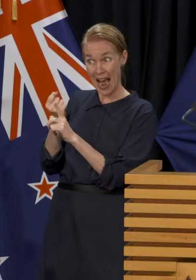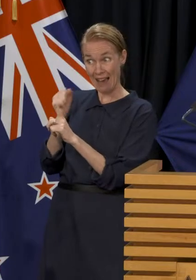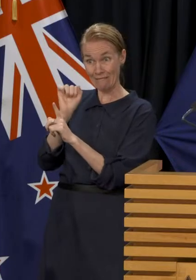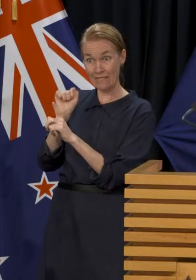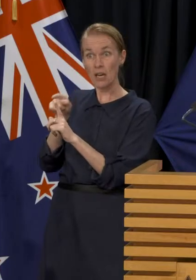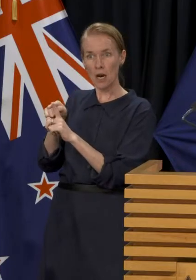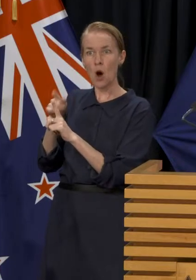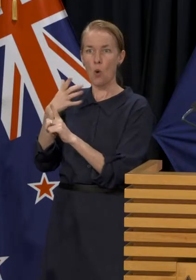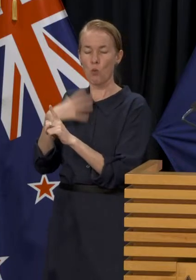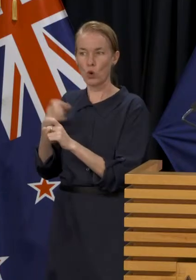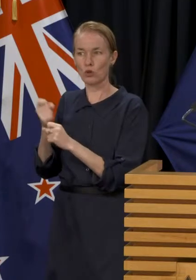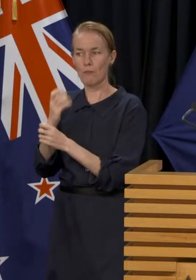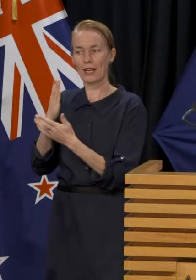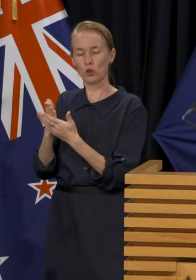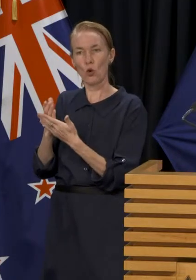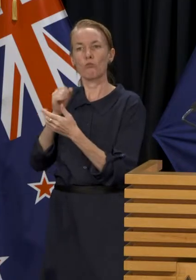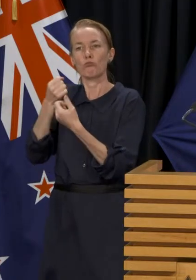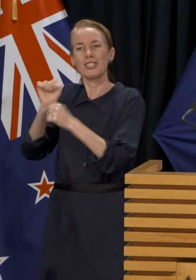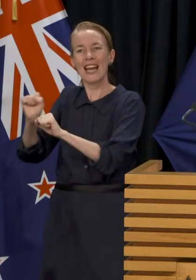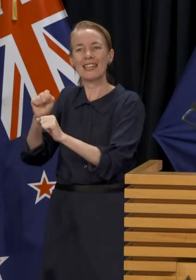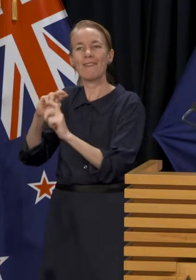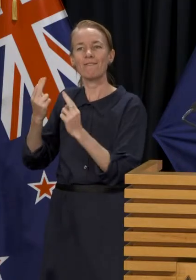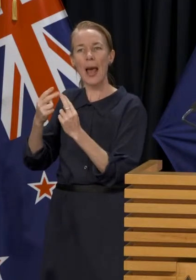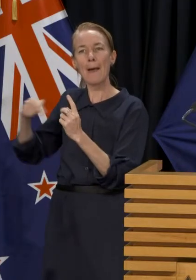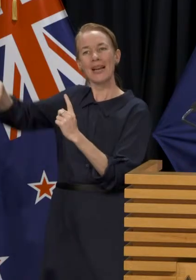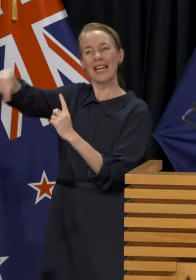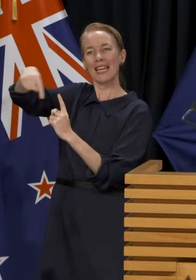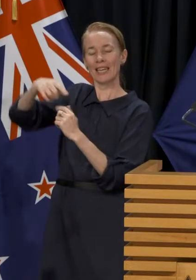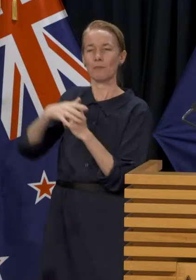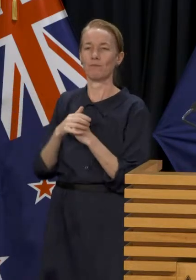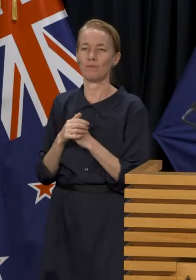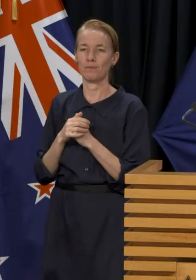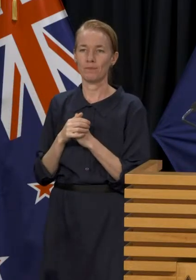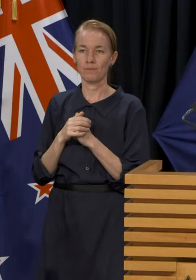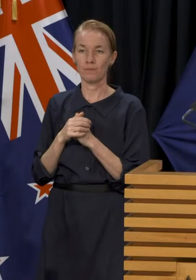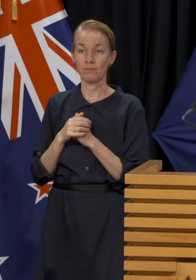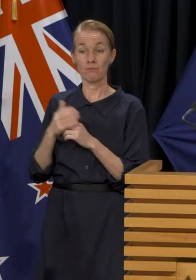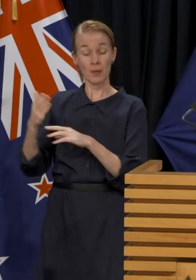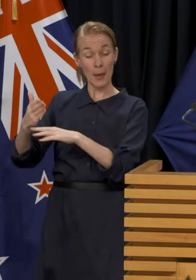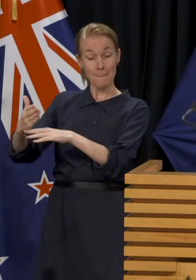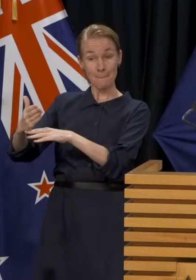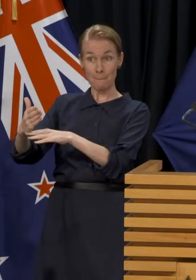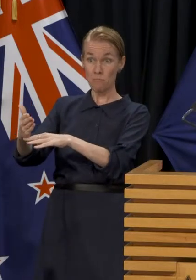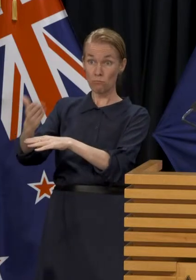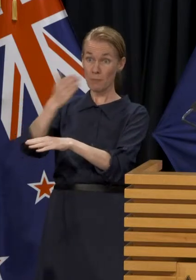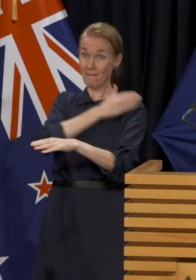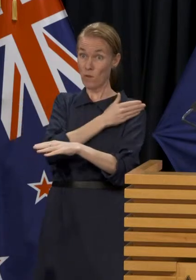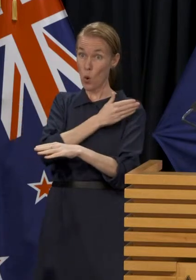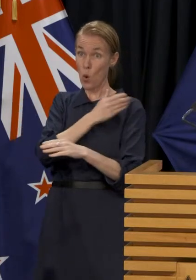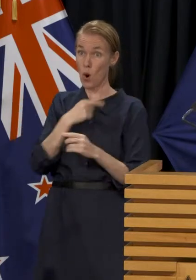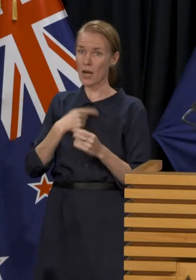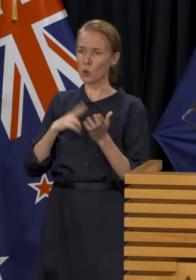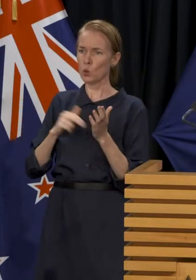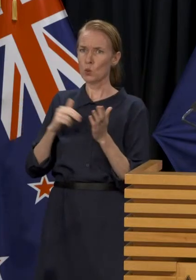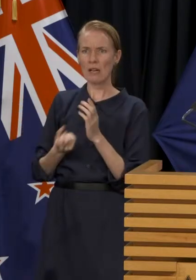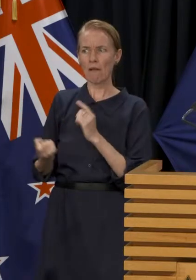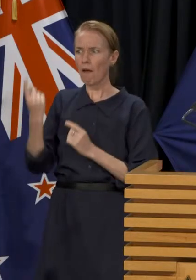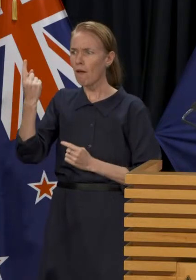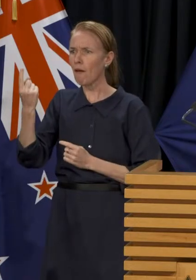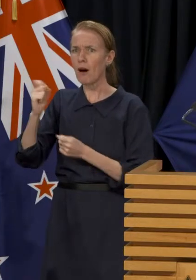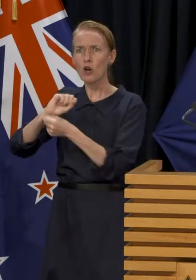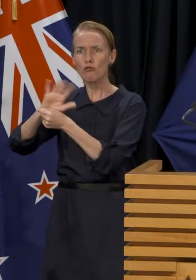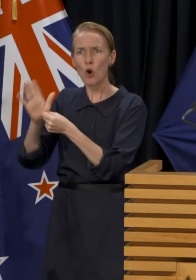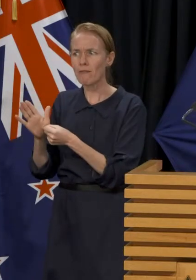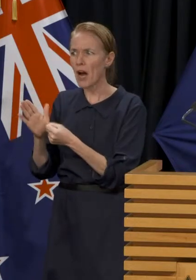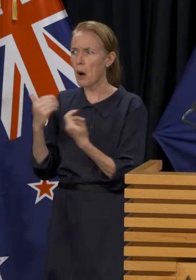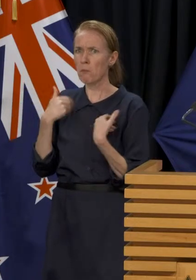provision is there now. And likewise, even earlier on when we had our community outbreak, where we had people who were cases and